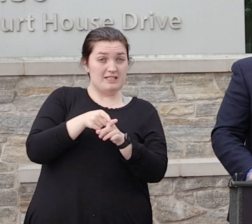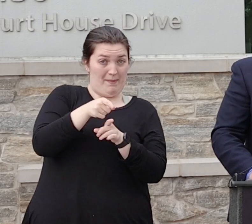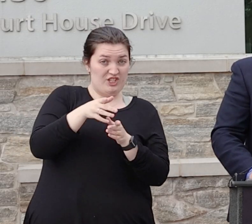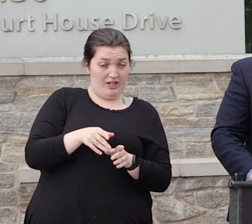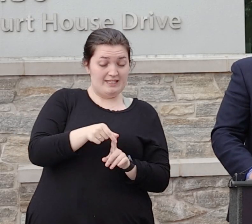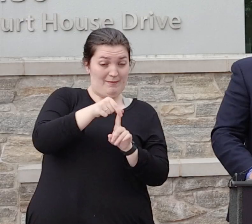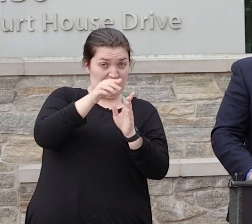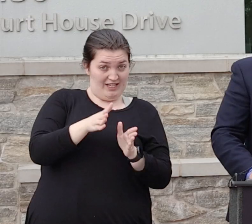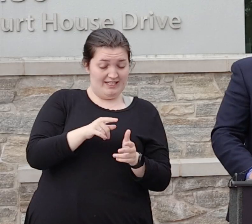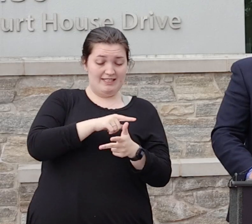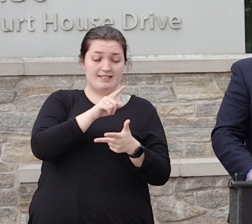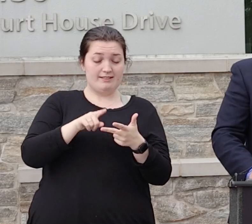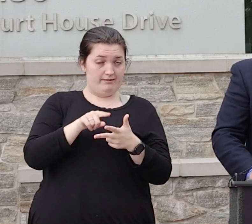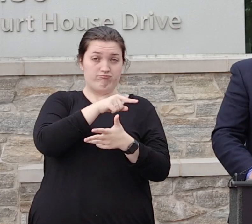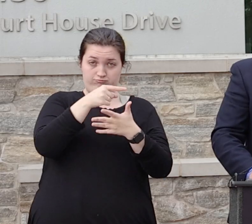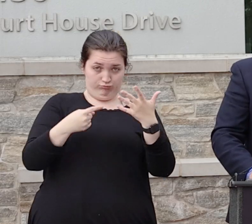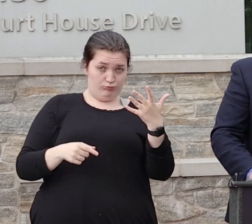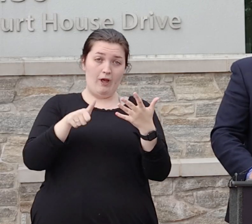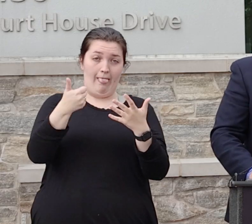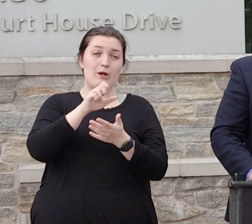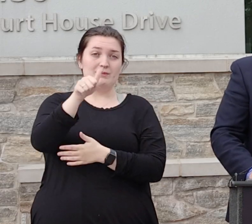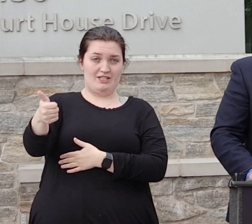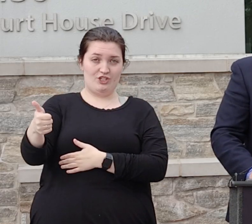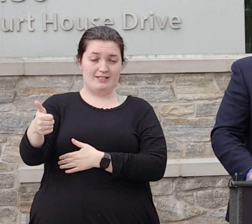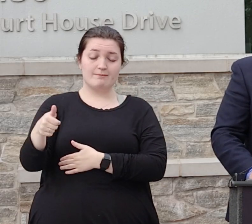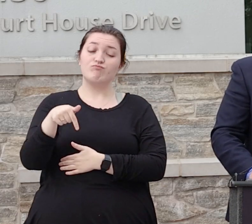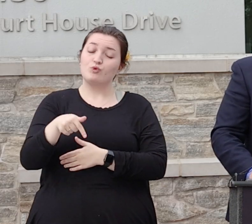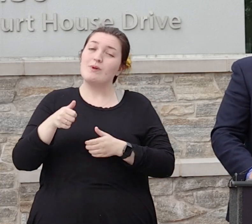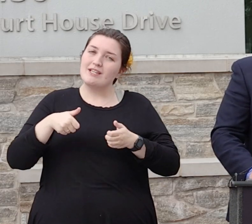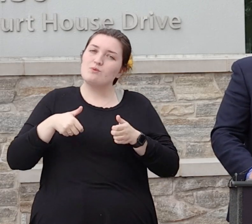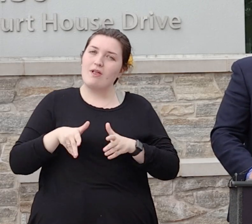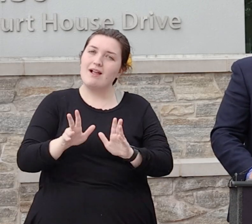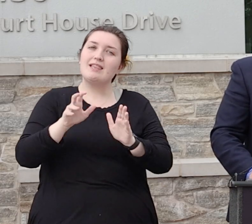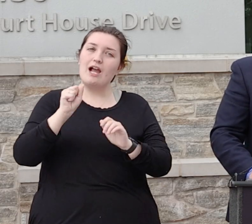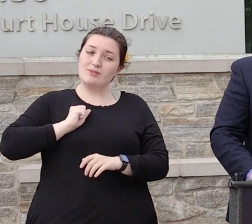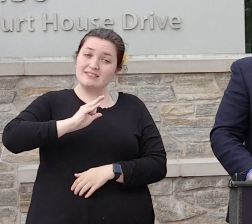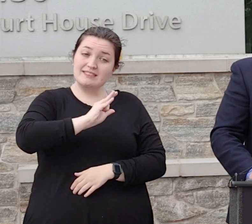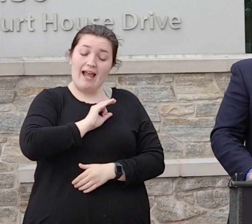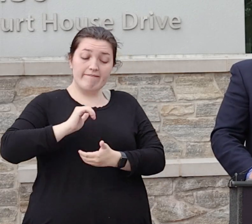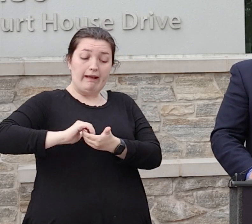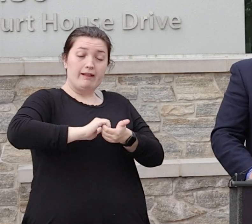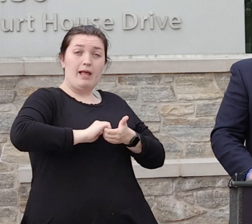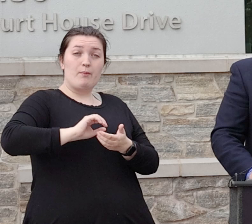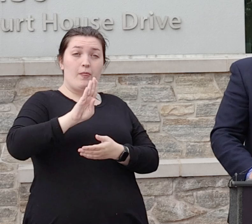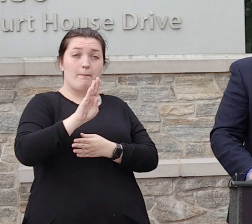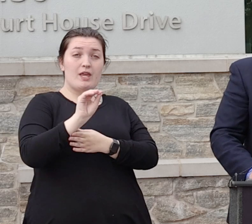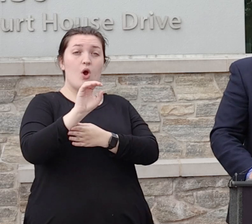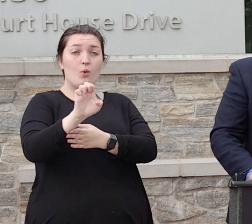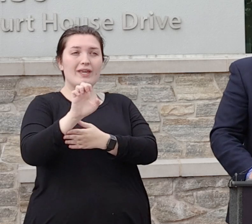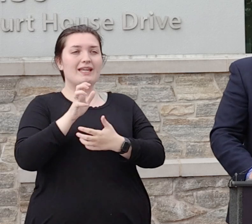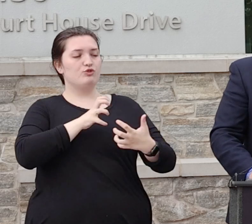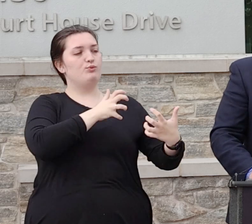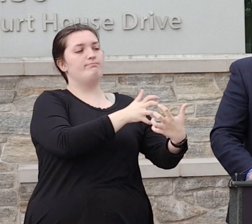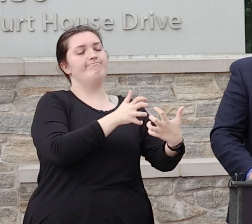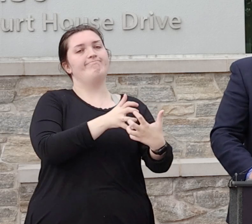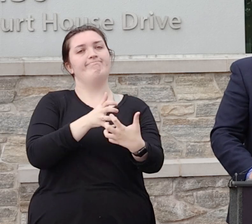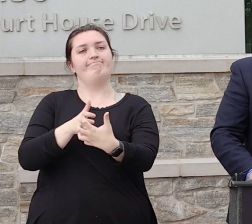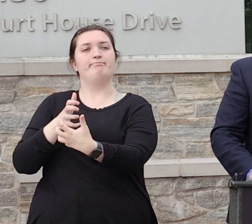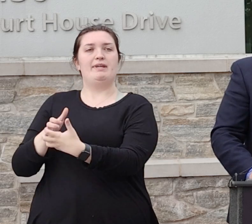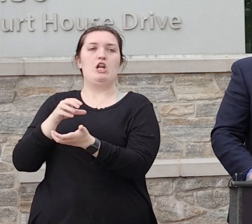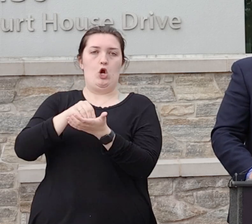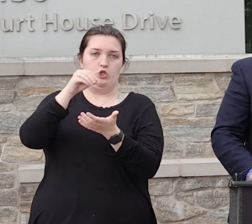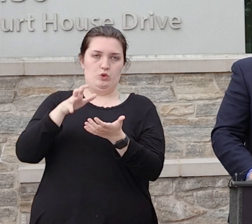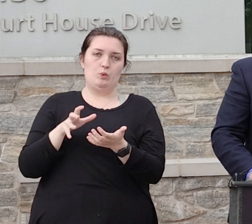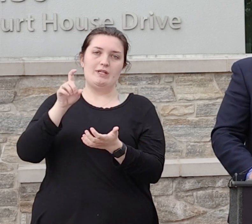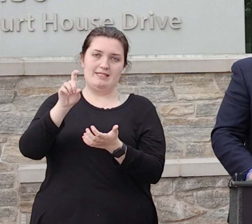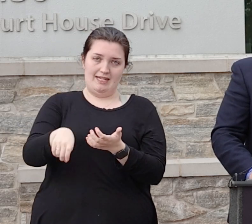allocation to our school system allows staff in collaboration with the Board of Education to align our students' needs to the realities